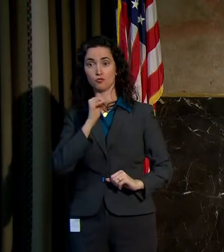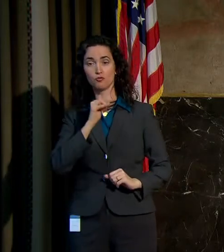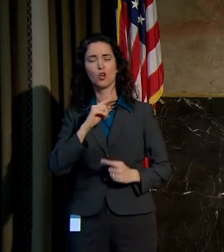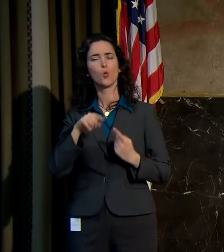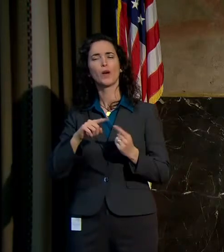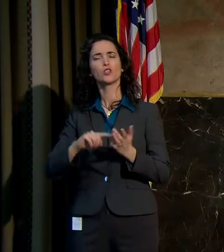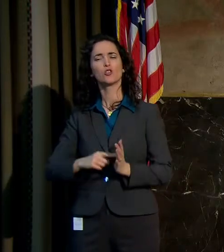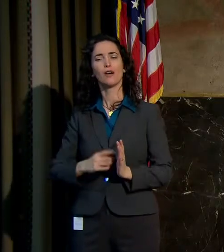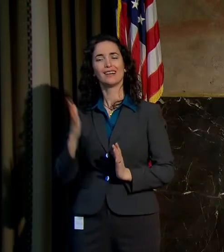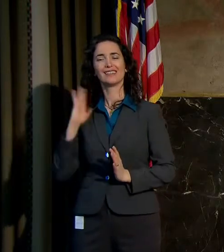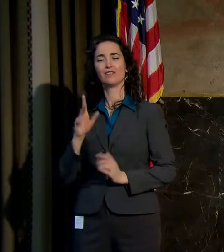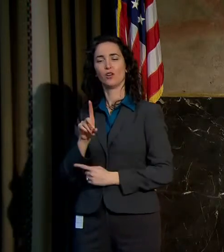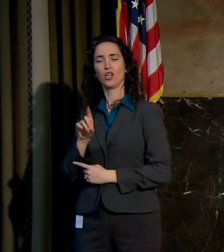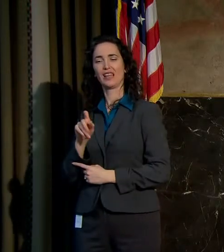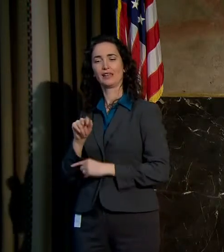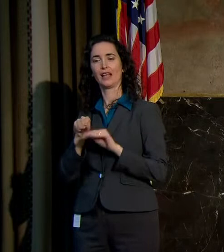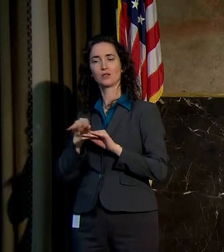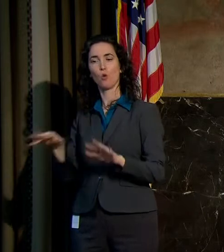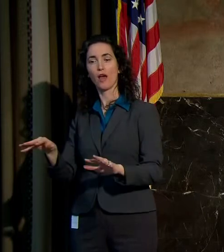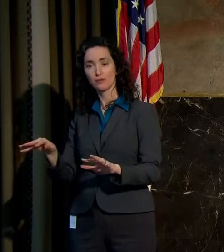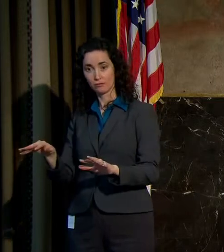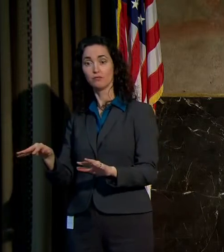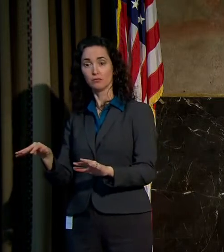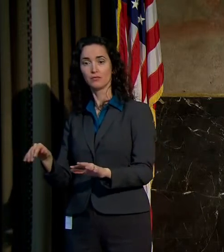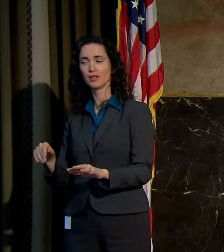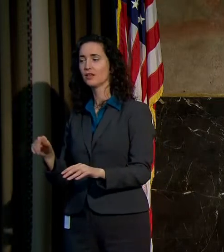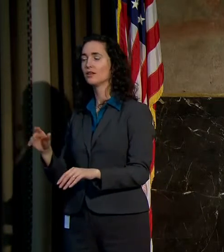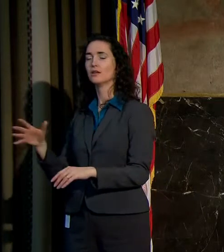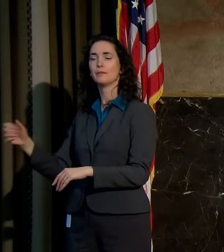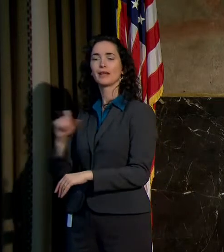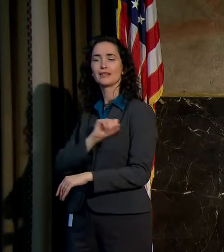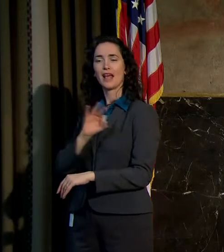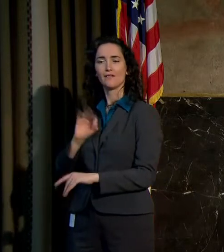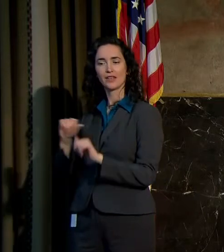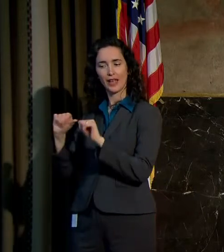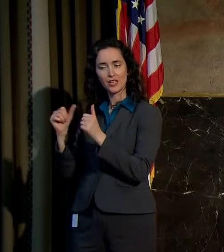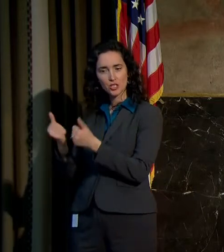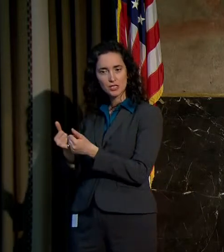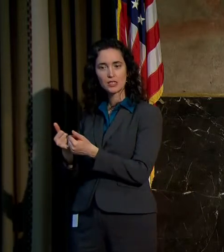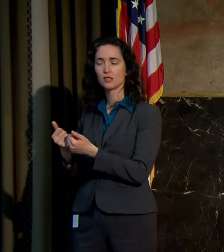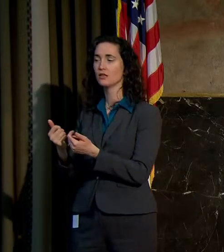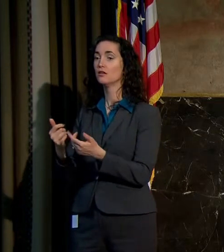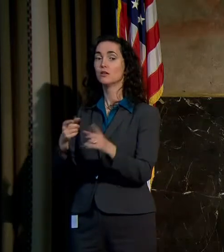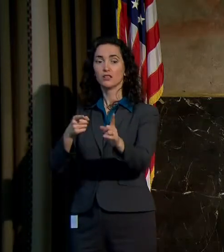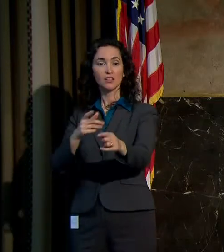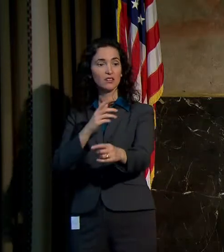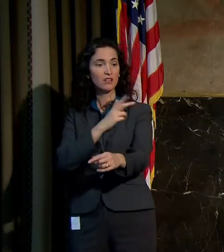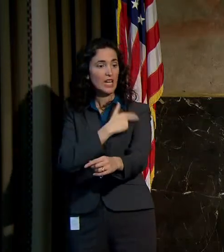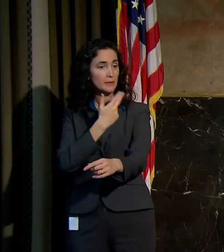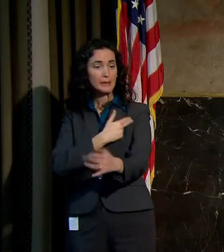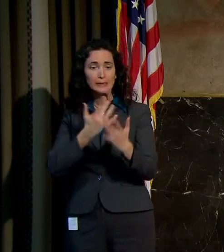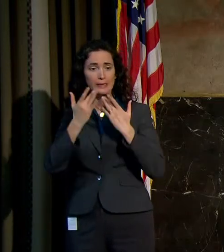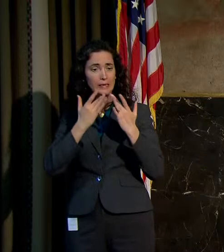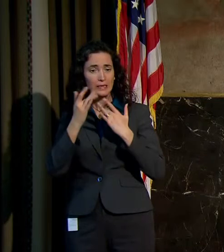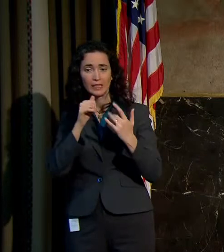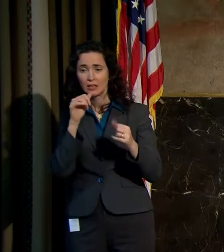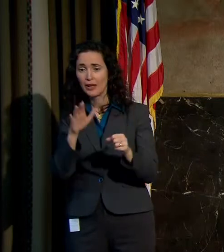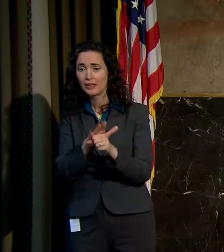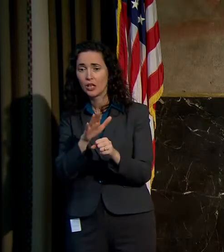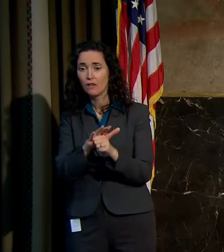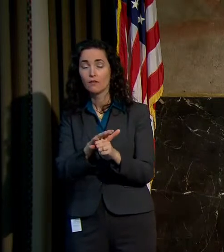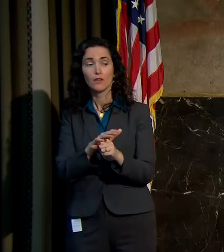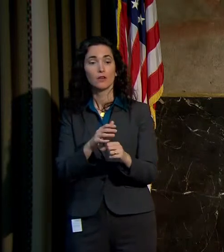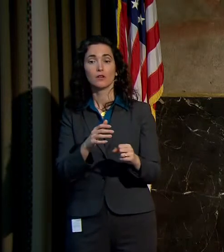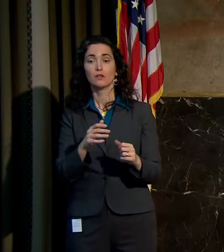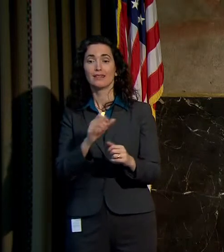that in the Delta surge. It's through staffing agencies, and it's hospitals that are having a hard time meeting the demand, both because of the number